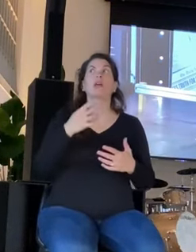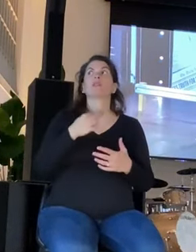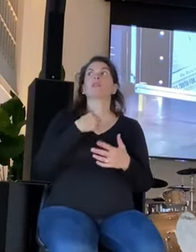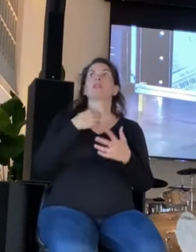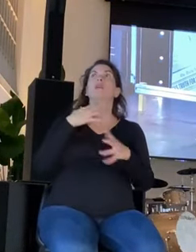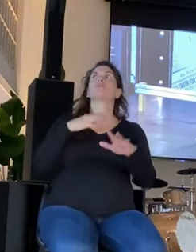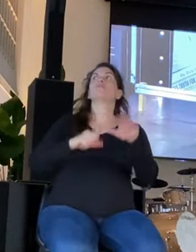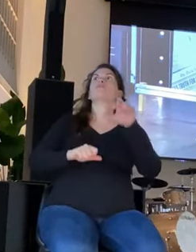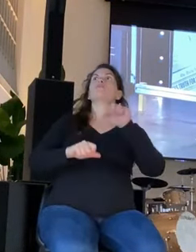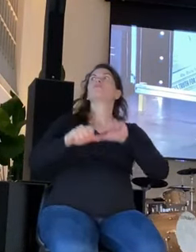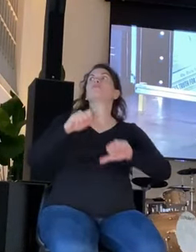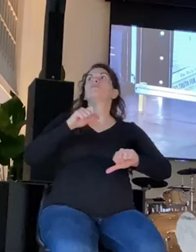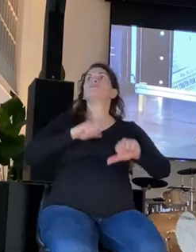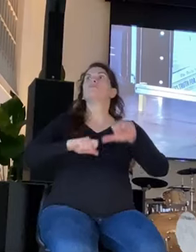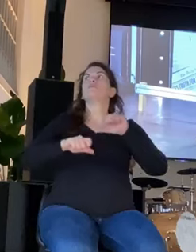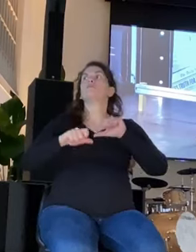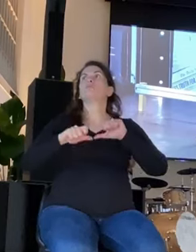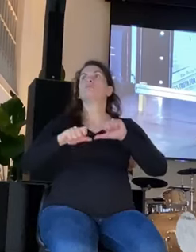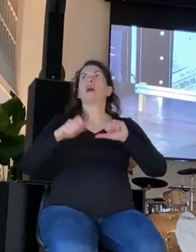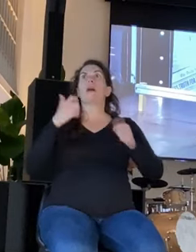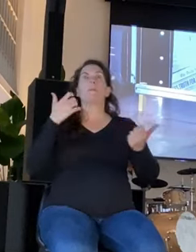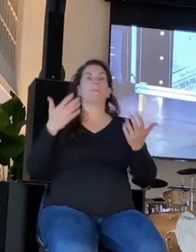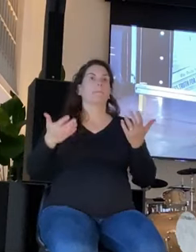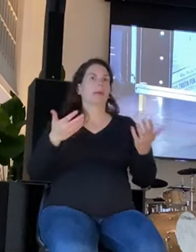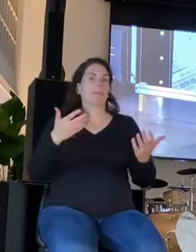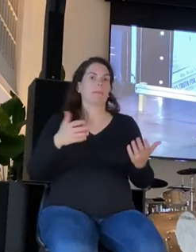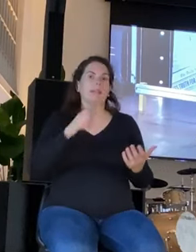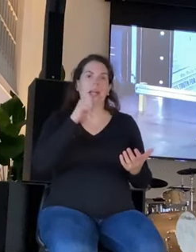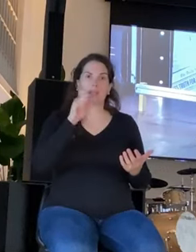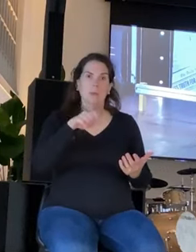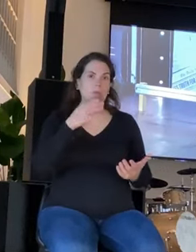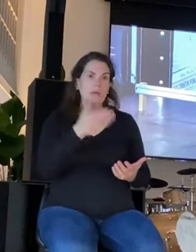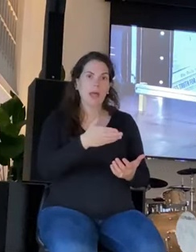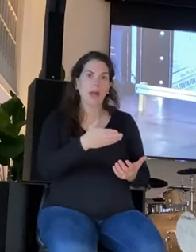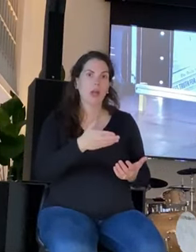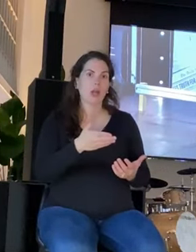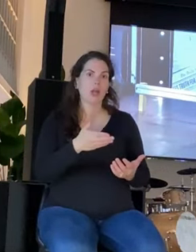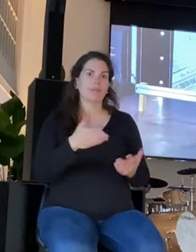opposite direction. And you're already there. Is it too late?